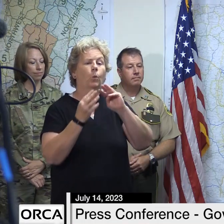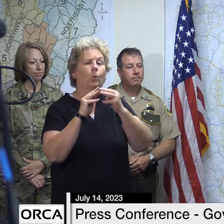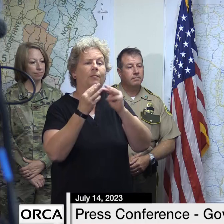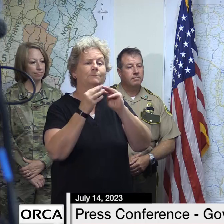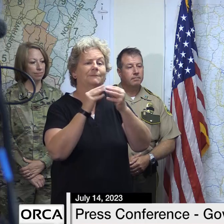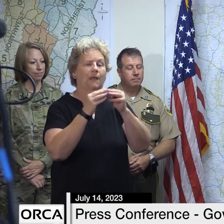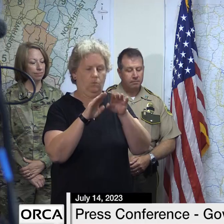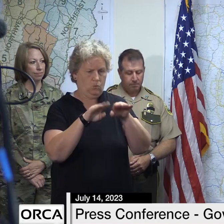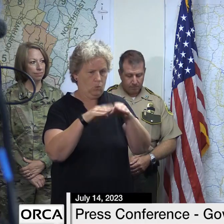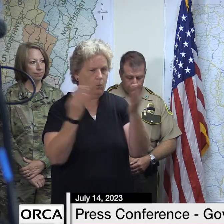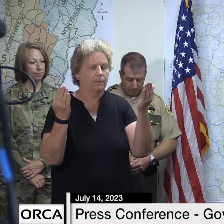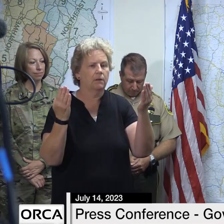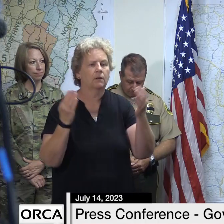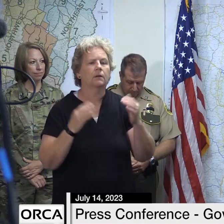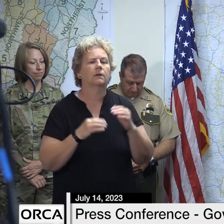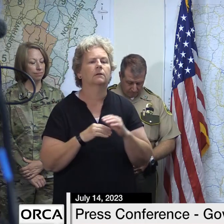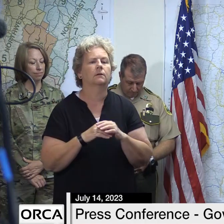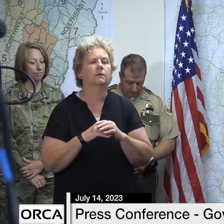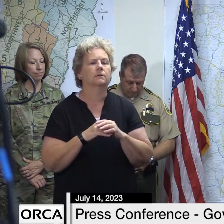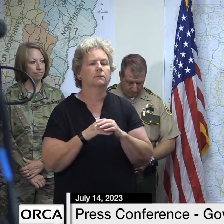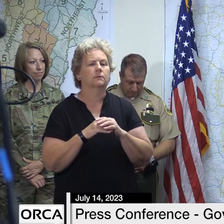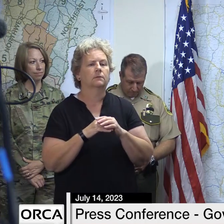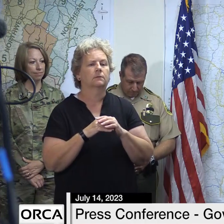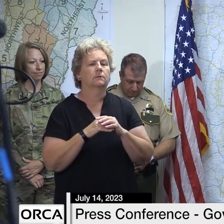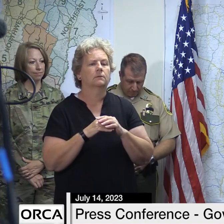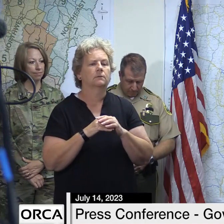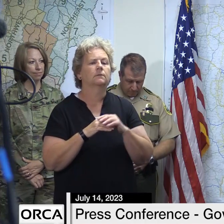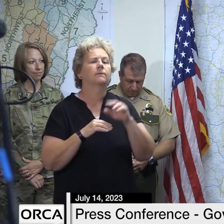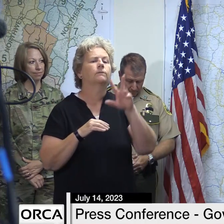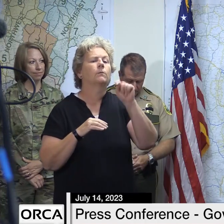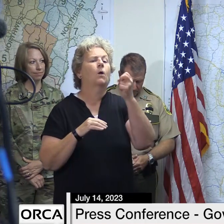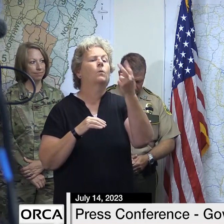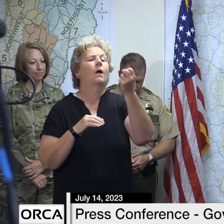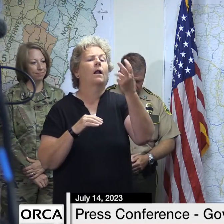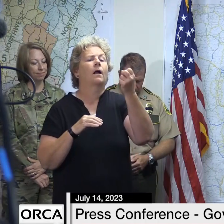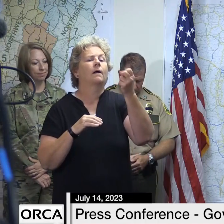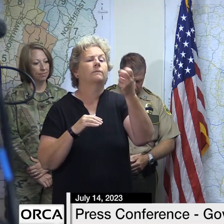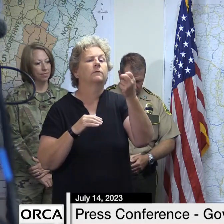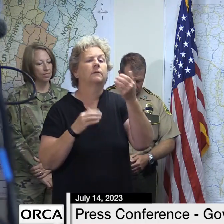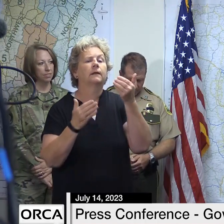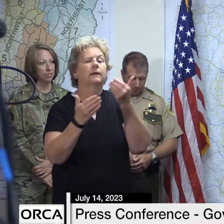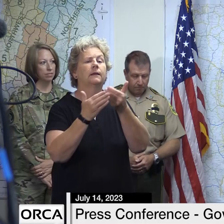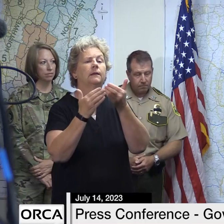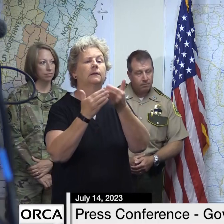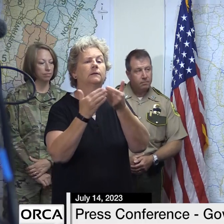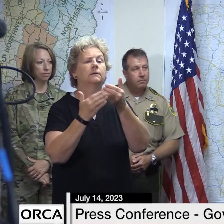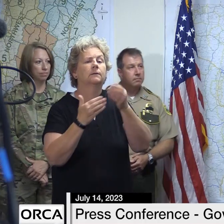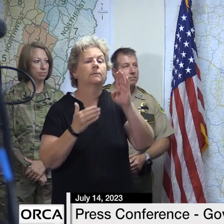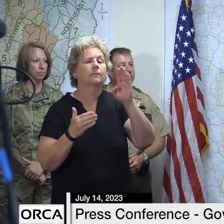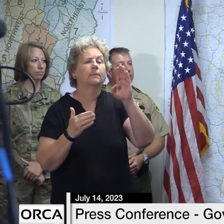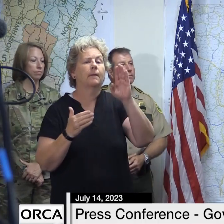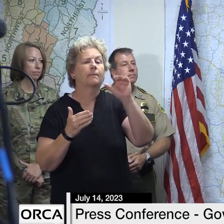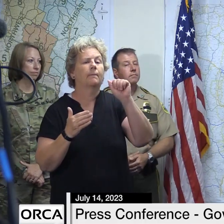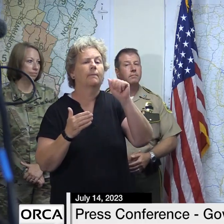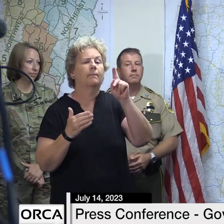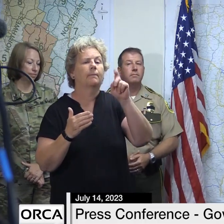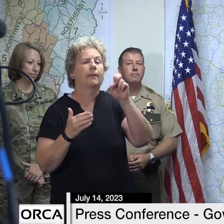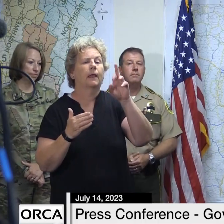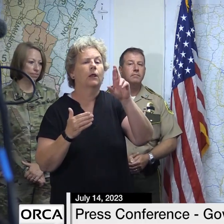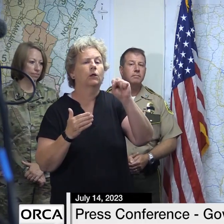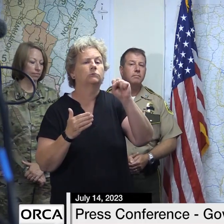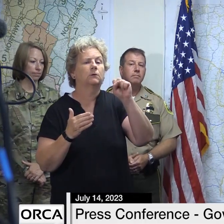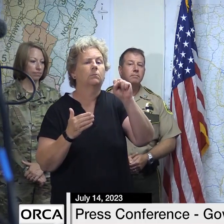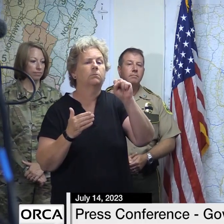reopened. Vermont 12 in Brookfield near Baker's Pond no longer is being monitored and is